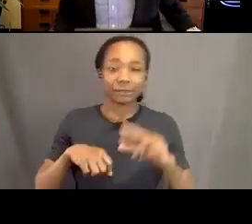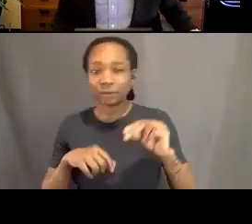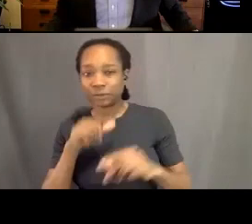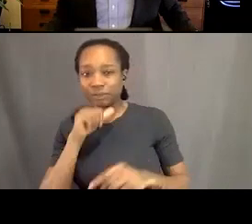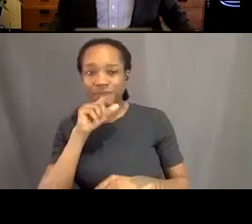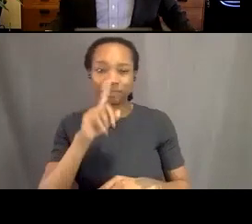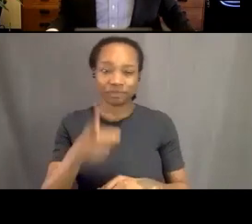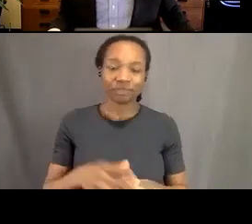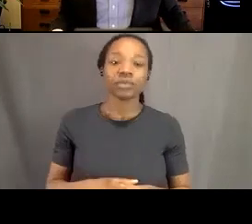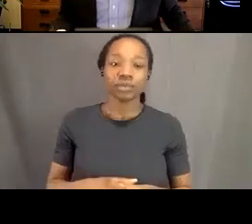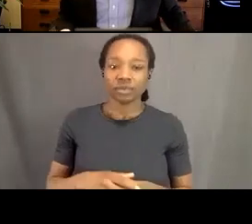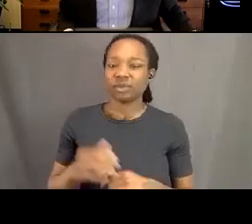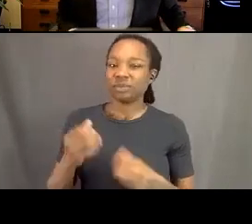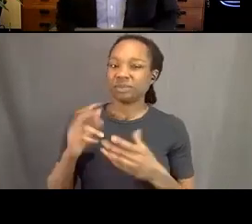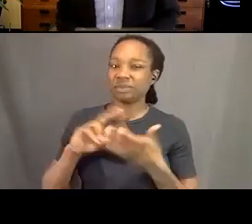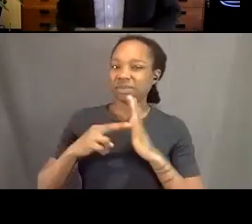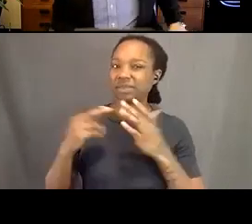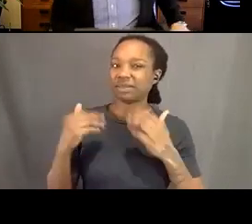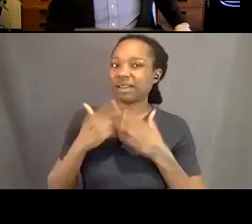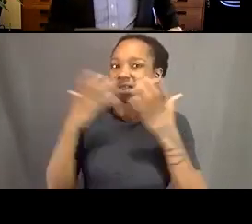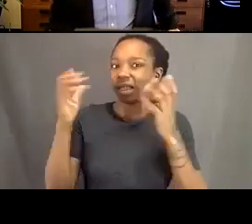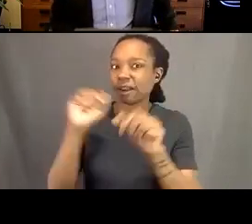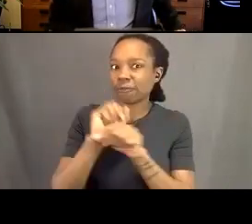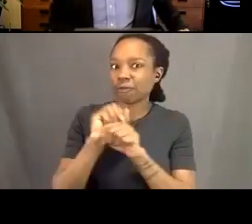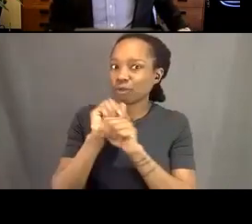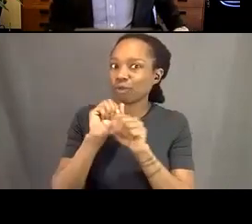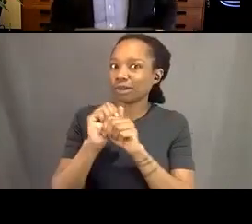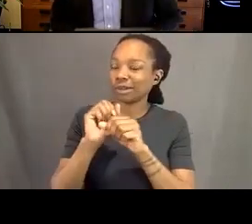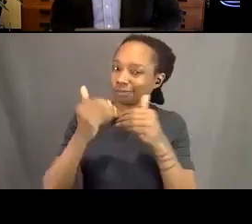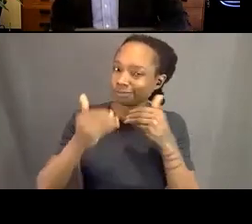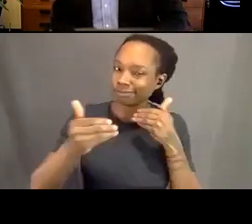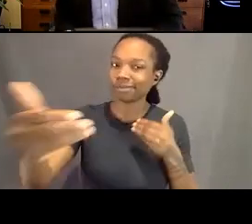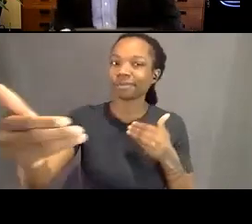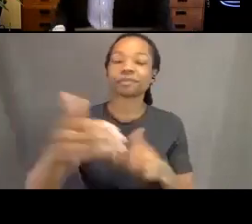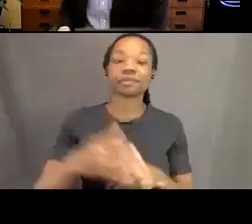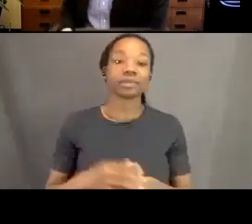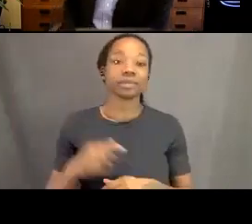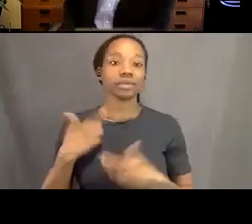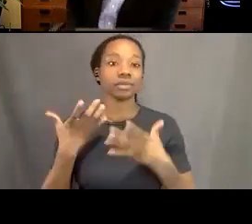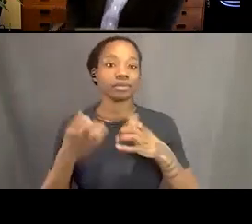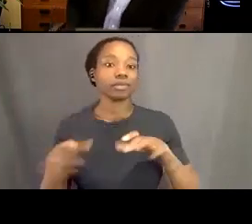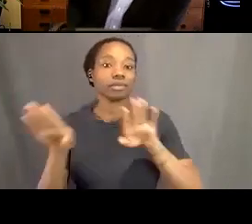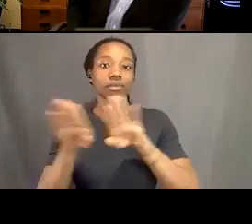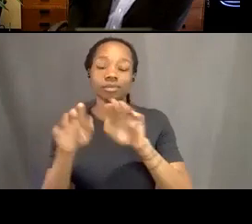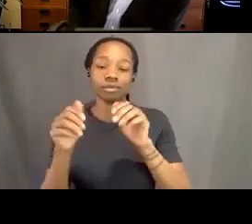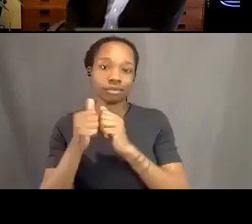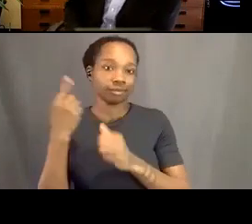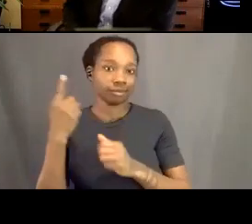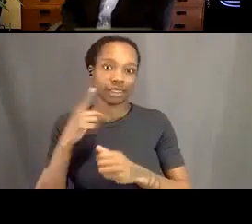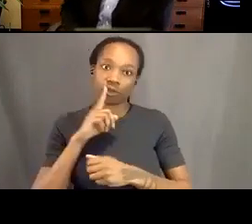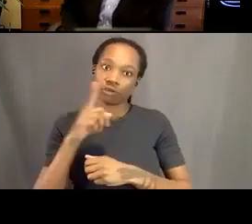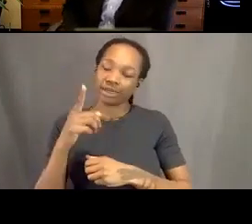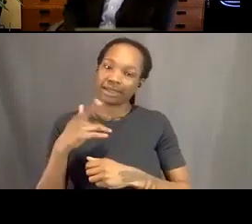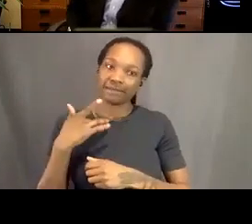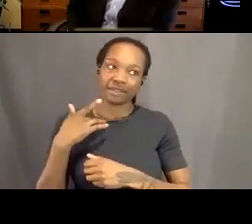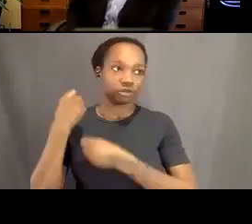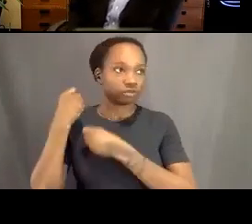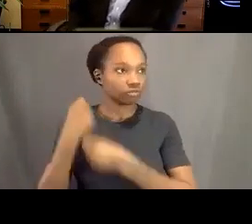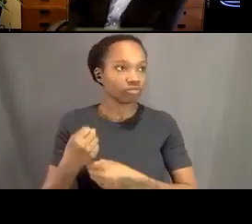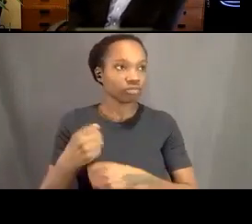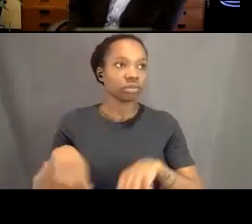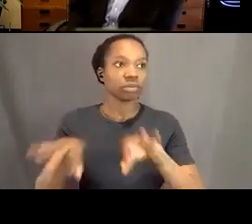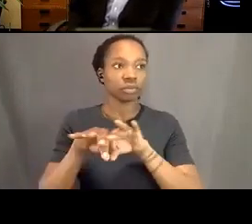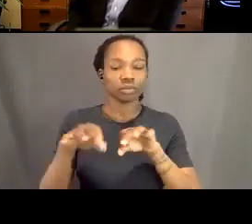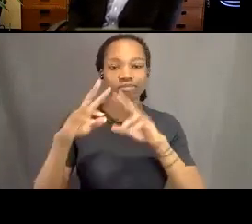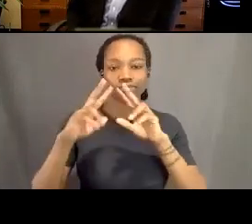feel very strongly about, which is that we have education inequity. When we look at the proportion of Monroe County